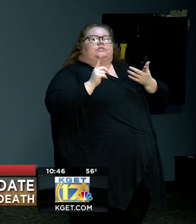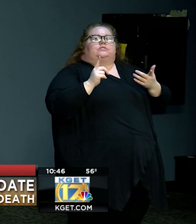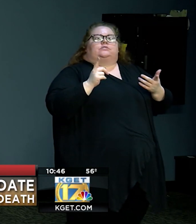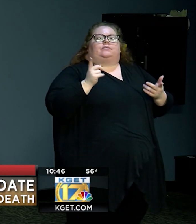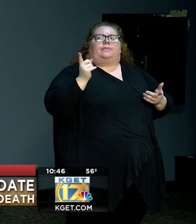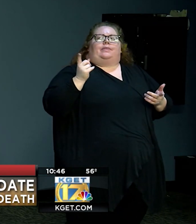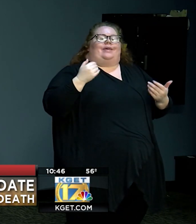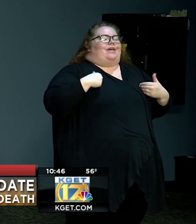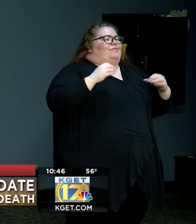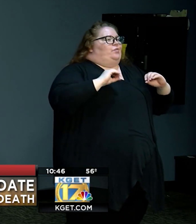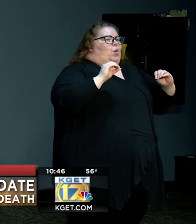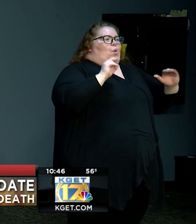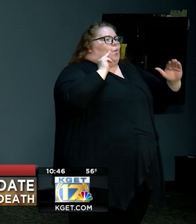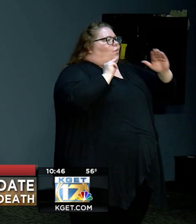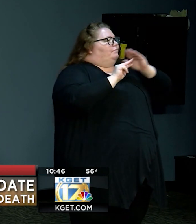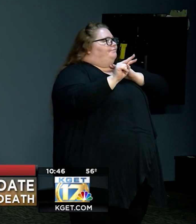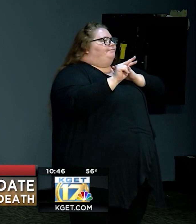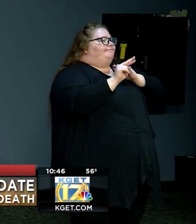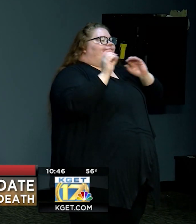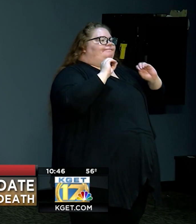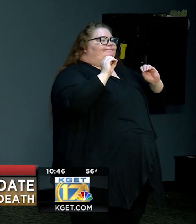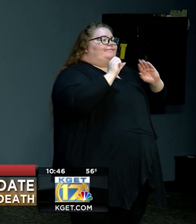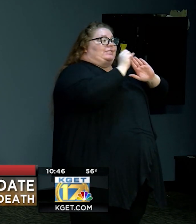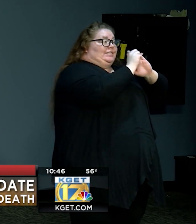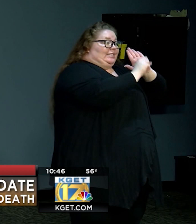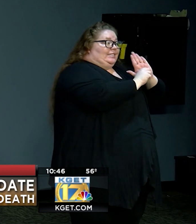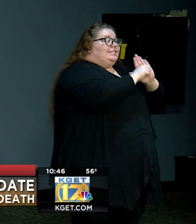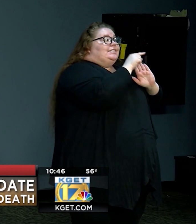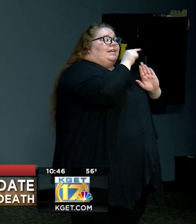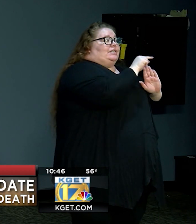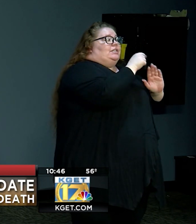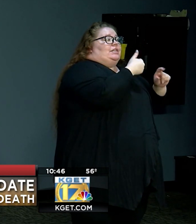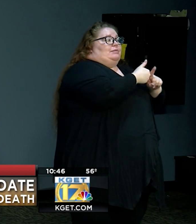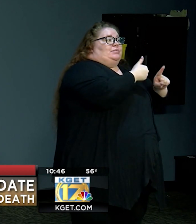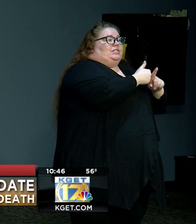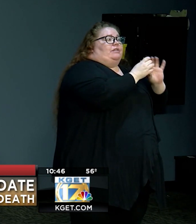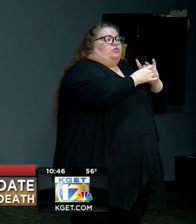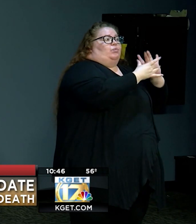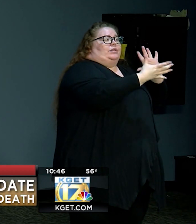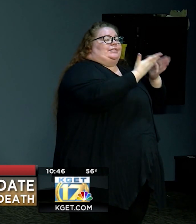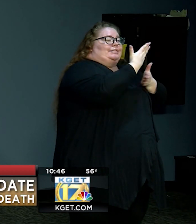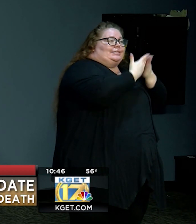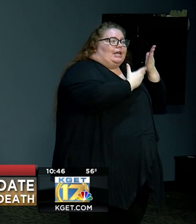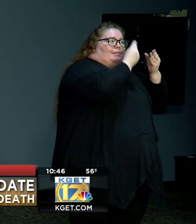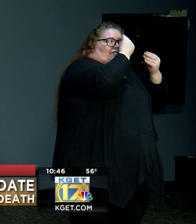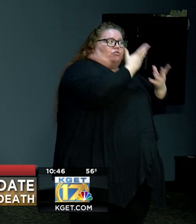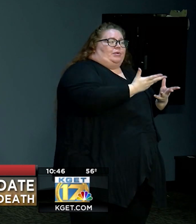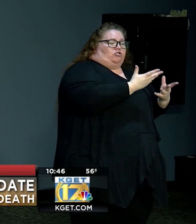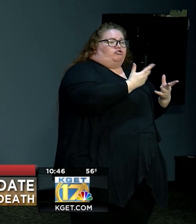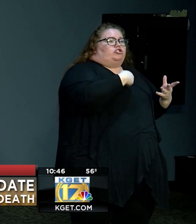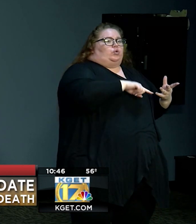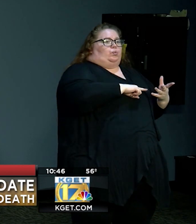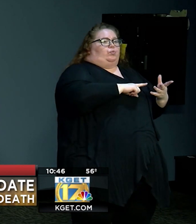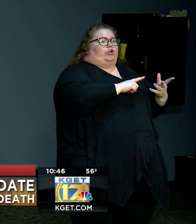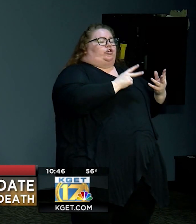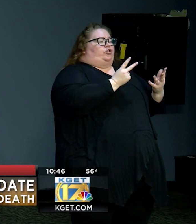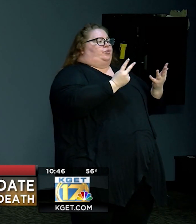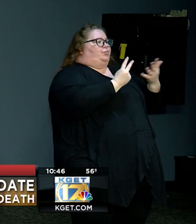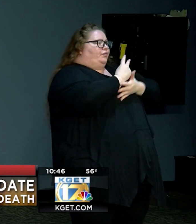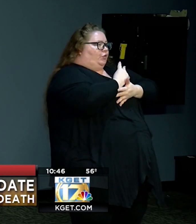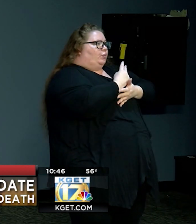have a projection today. The state has released some modeling information for us on Friday that we're still now looking